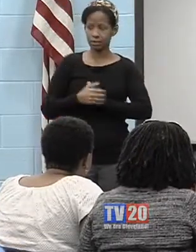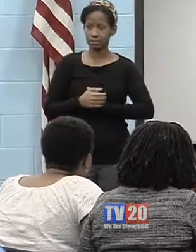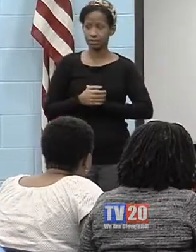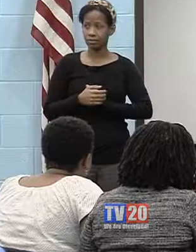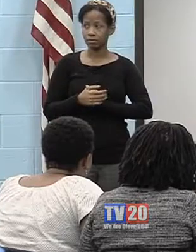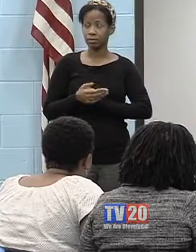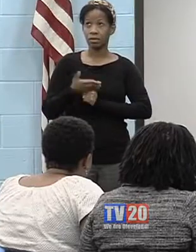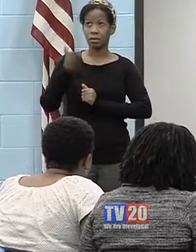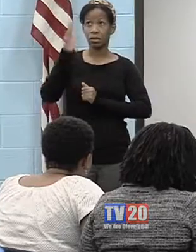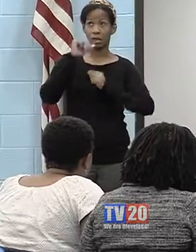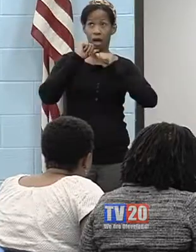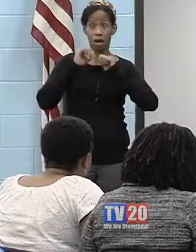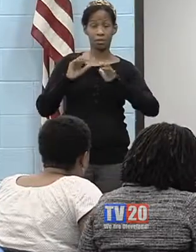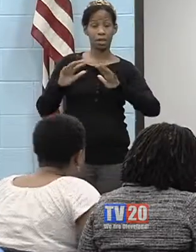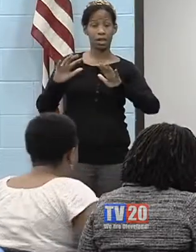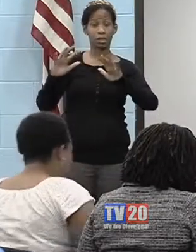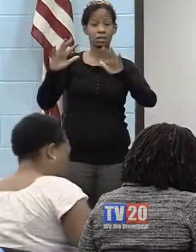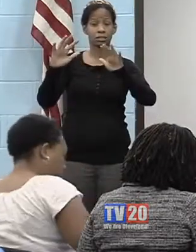God bless